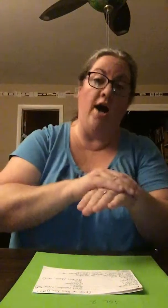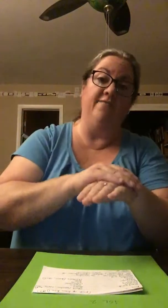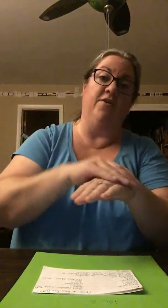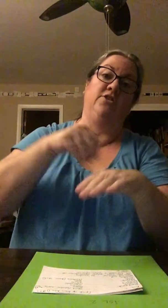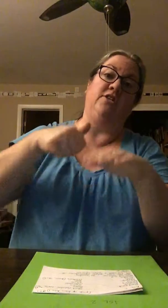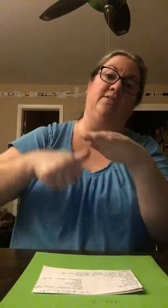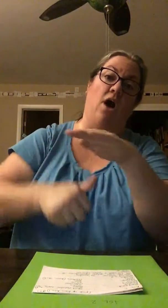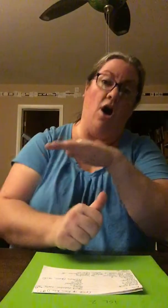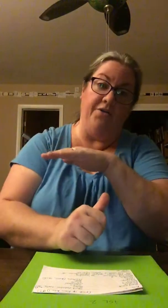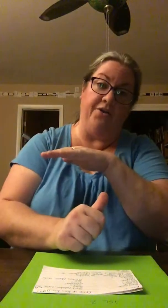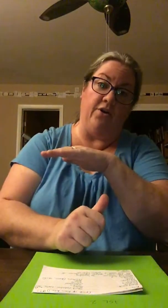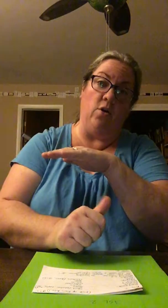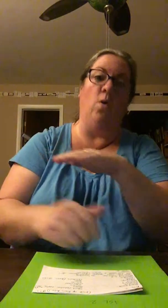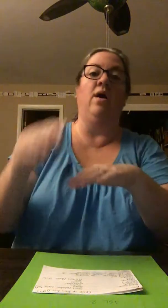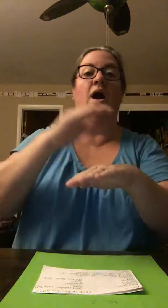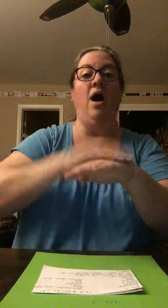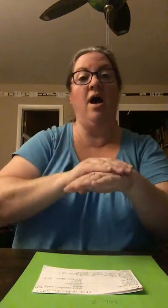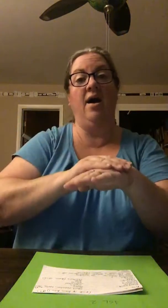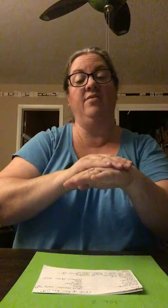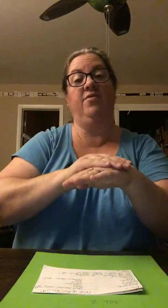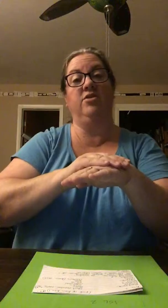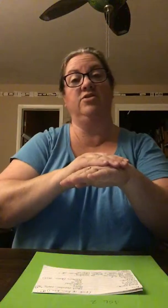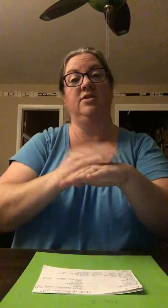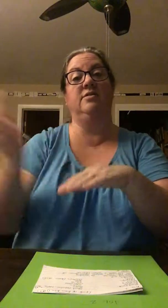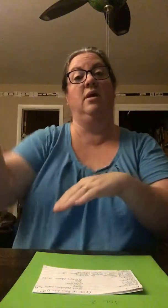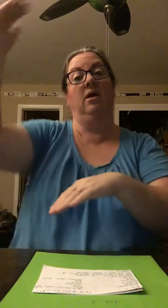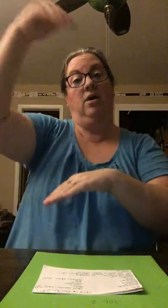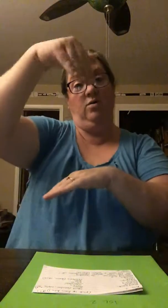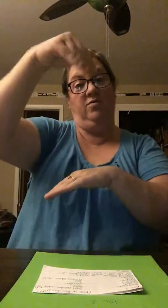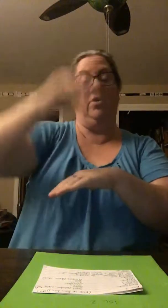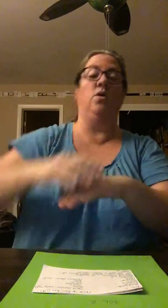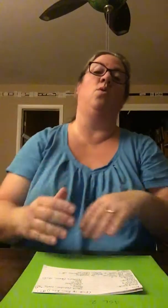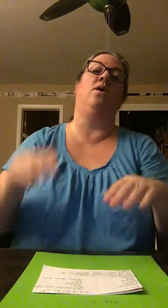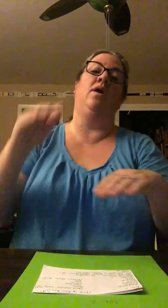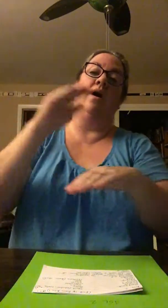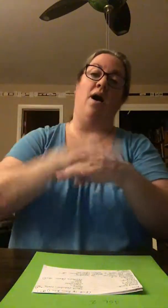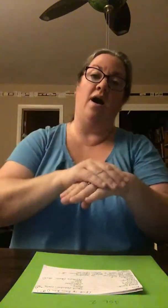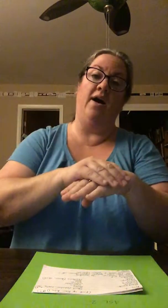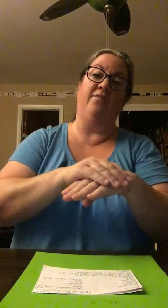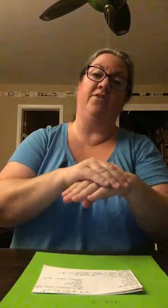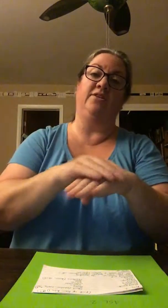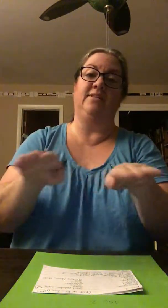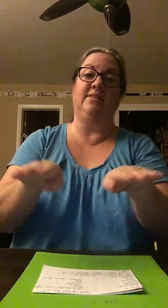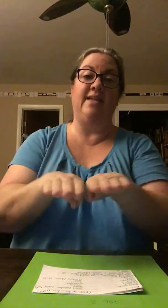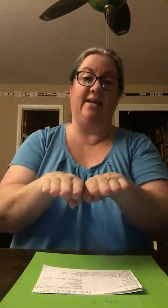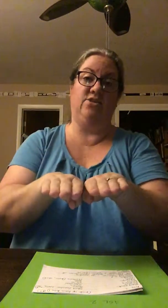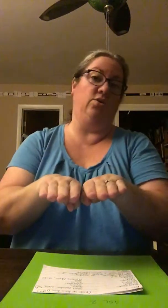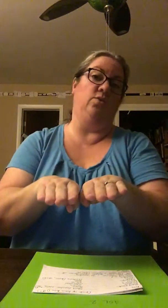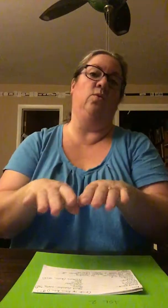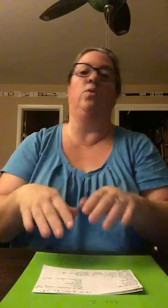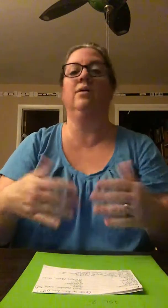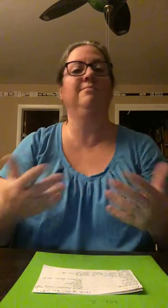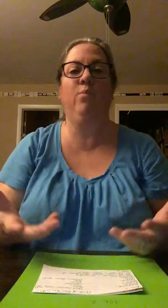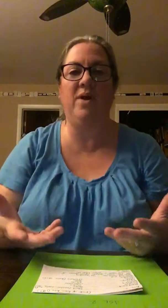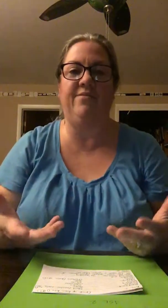on versus under, or on versus over, or on versus next to, or whatever.